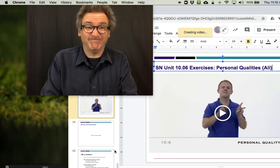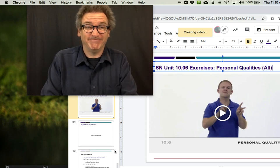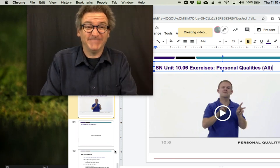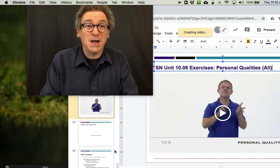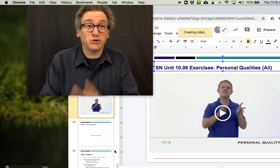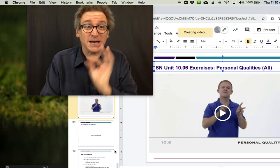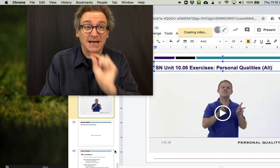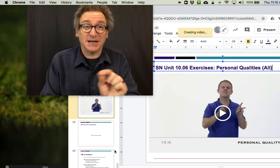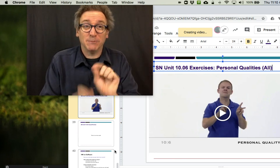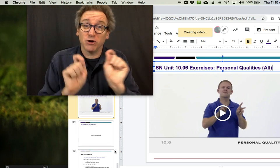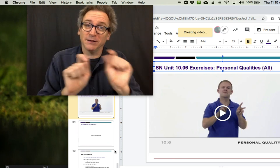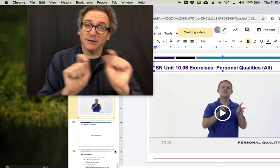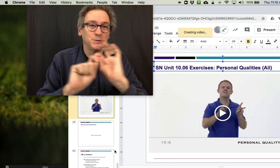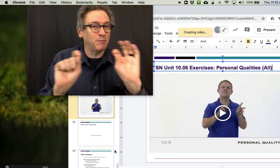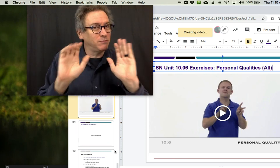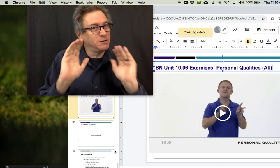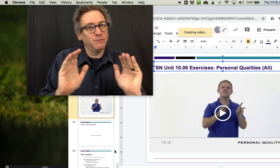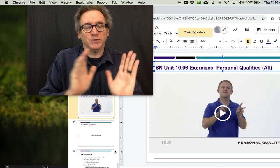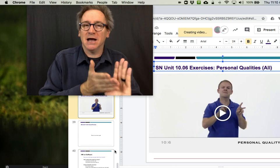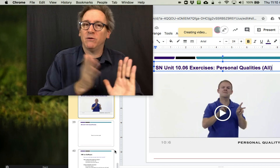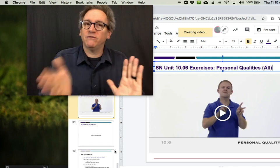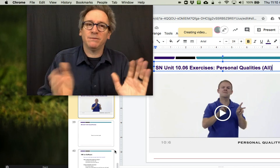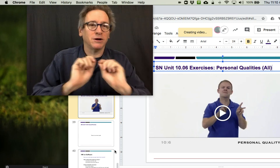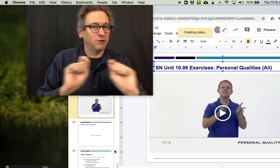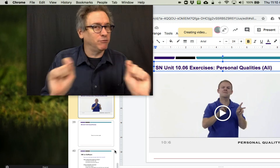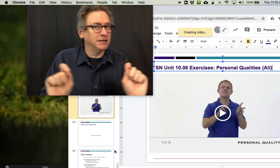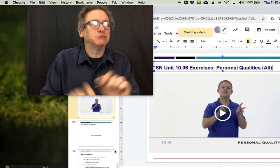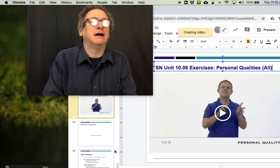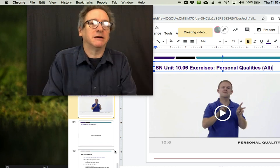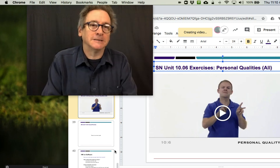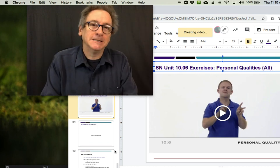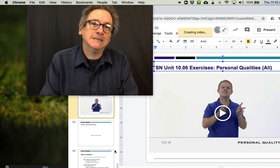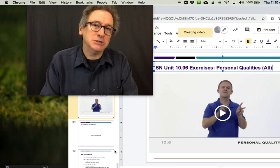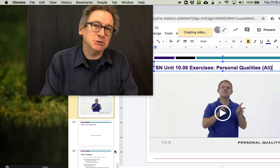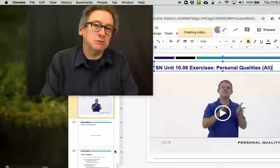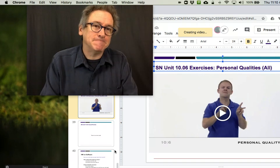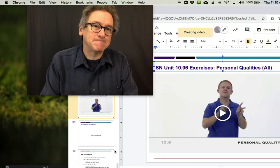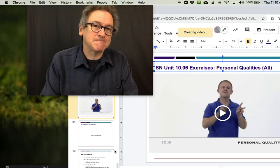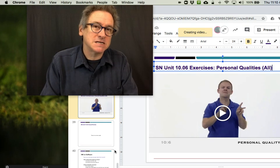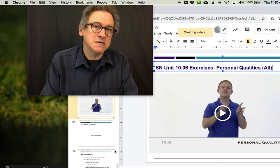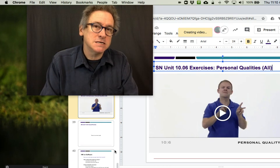I'm trying between now and November, I'm going to really try hard to